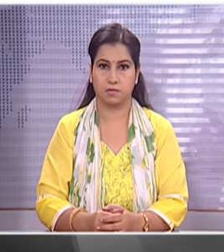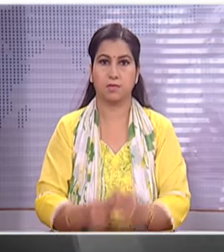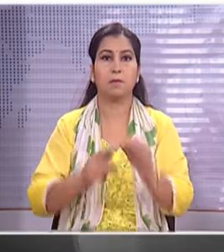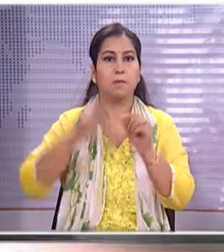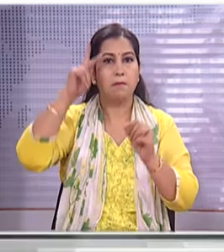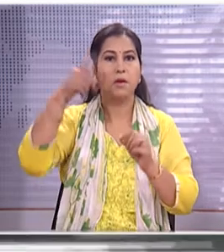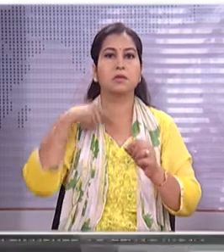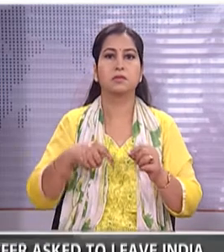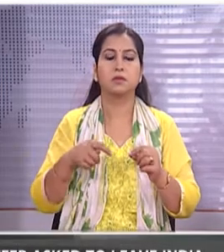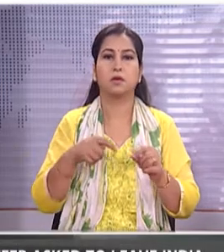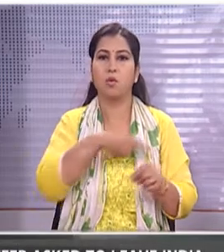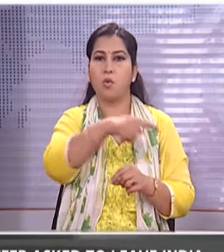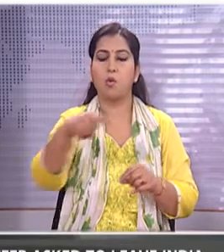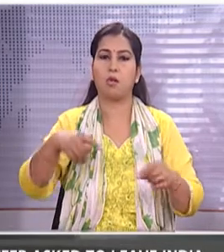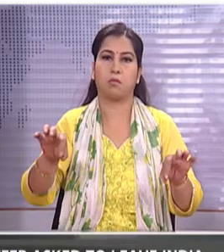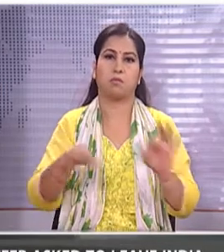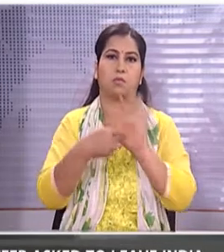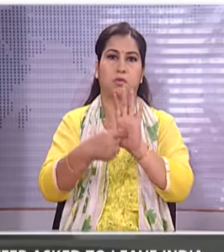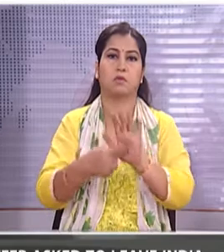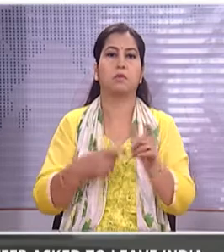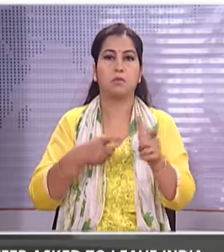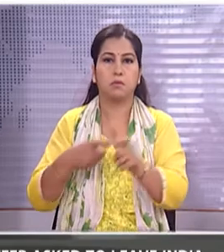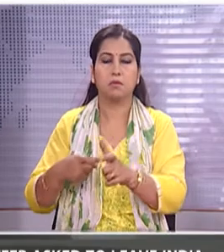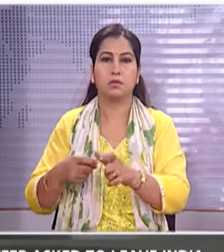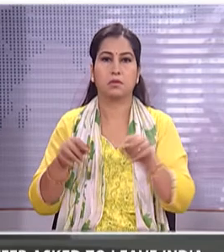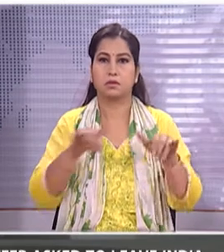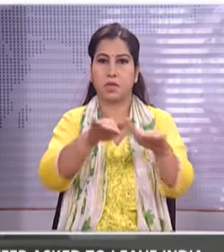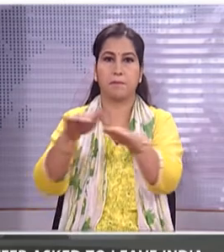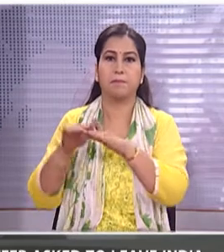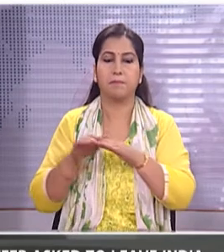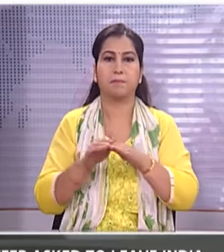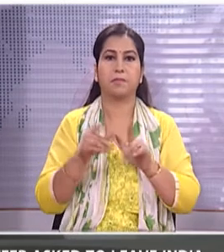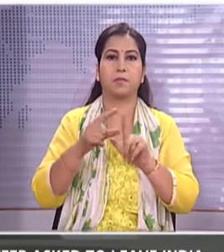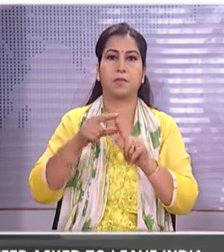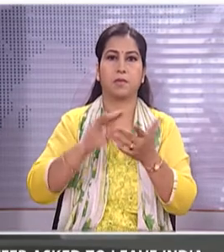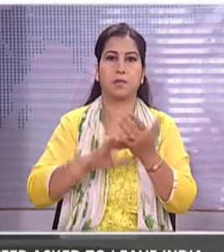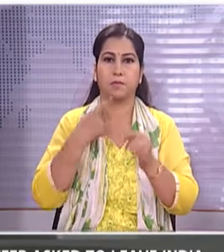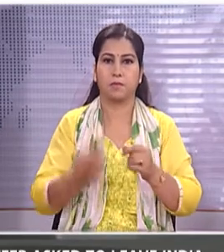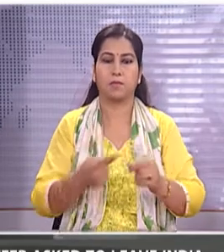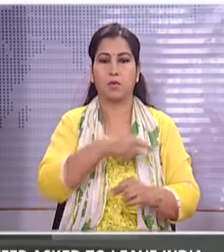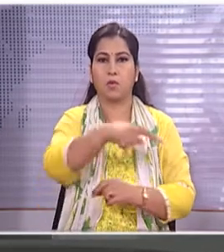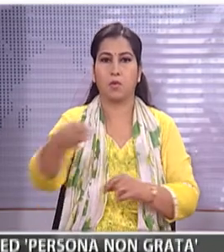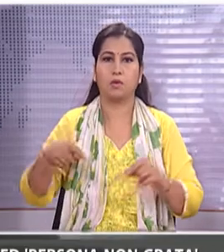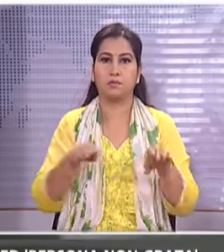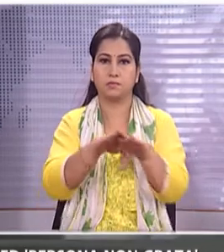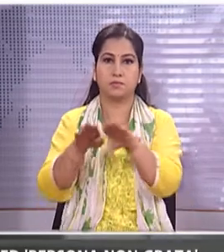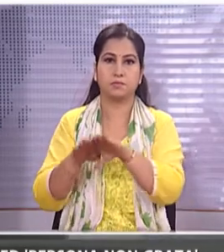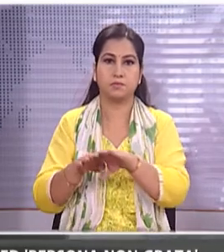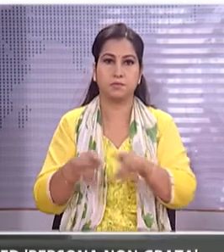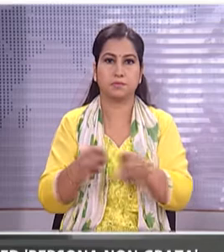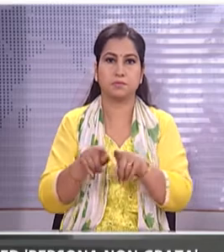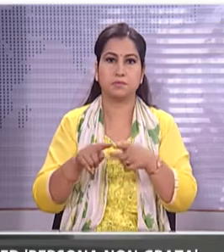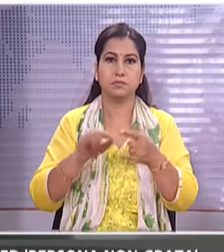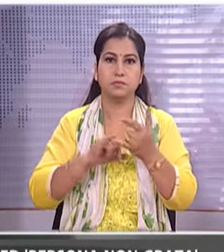Pakistan is being exposed on all fronts. Terrorism, radicalization, crackdown on democratic dissent and clandestine activities